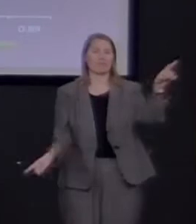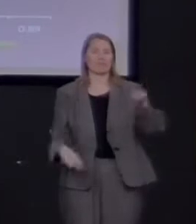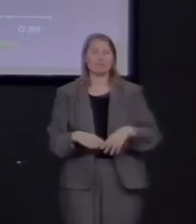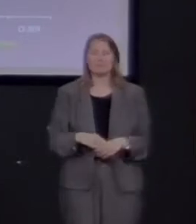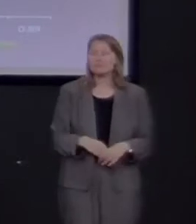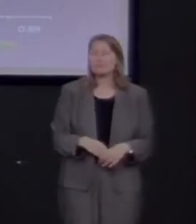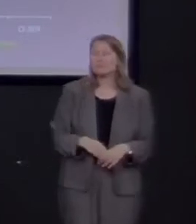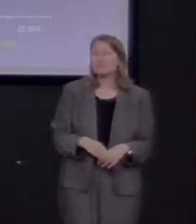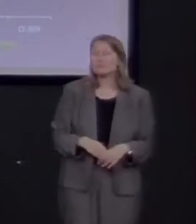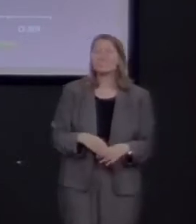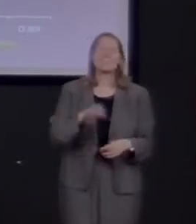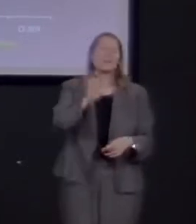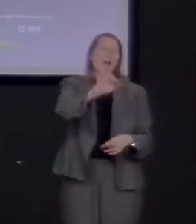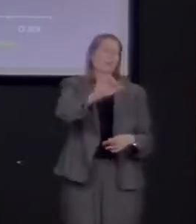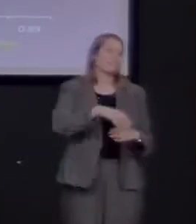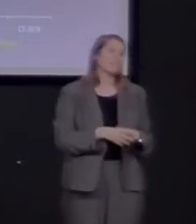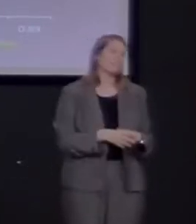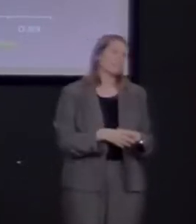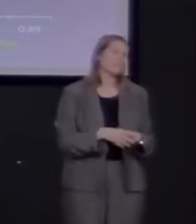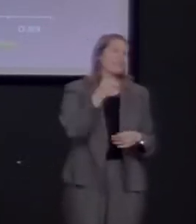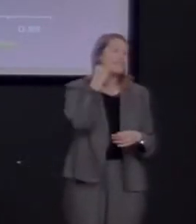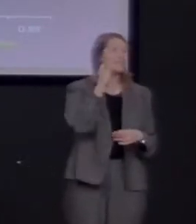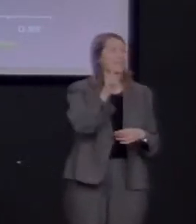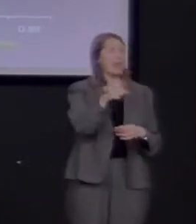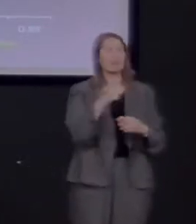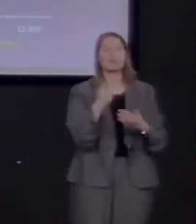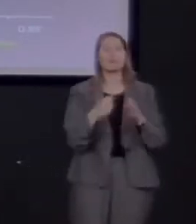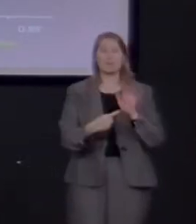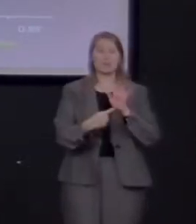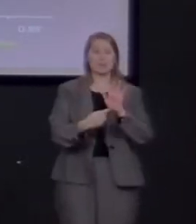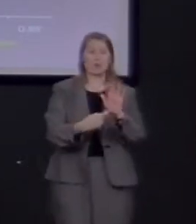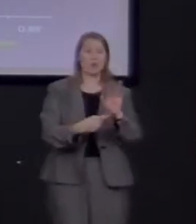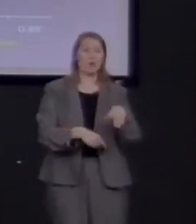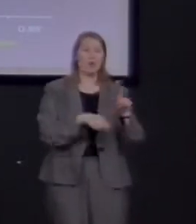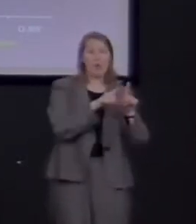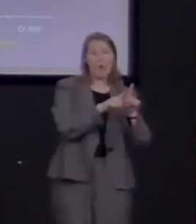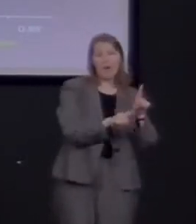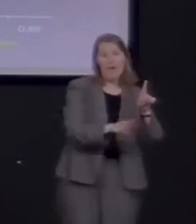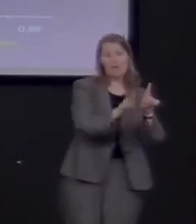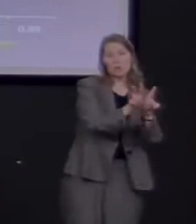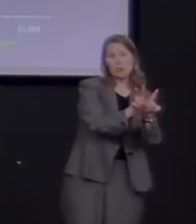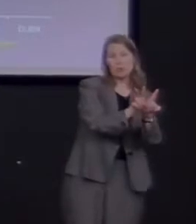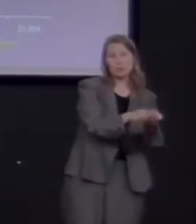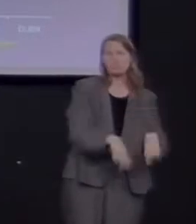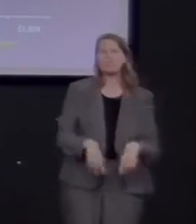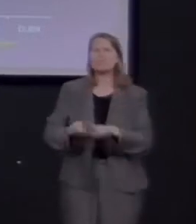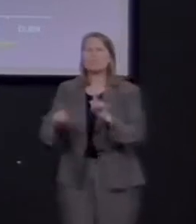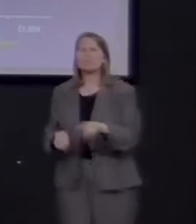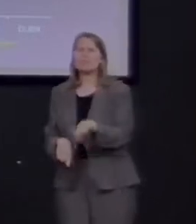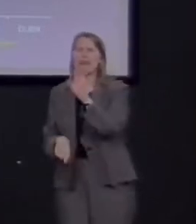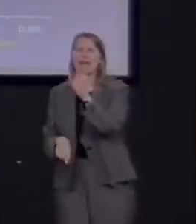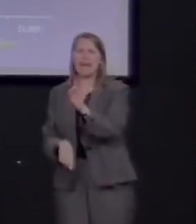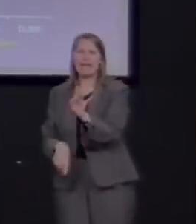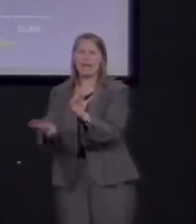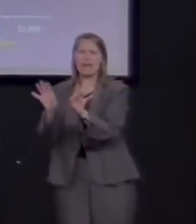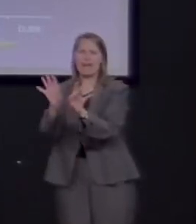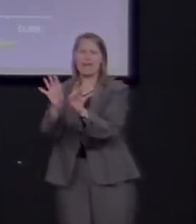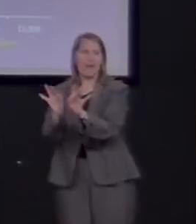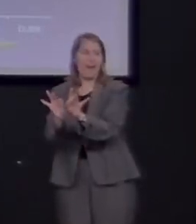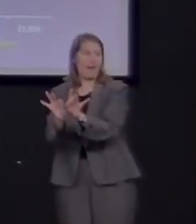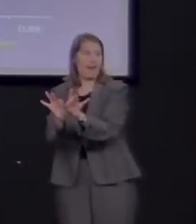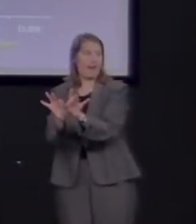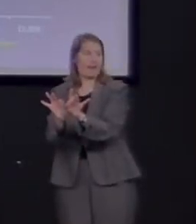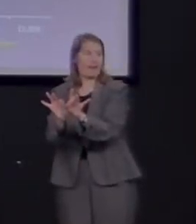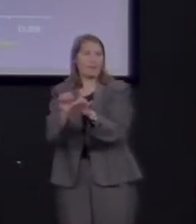about that is if you are asked to discriminate on the one hand 1 versus 2 and on the other hand 8 versus 9, the